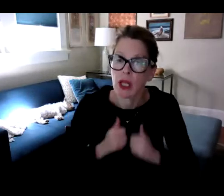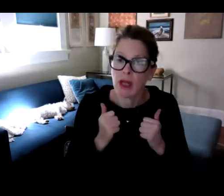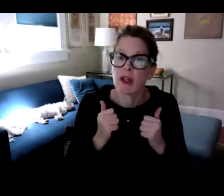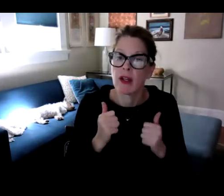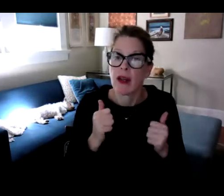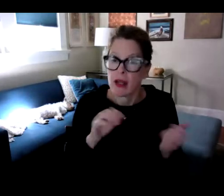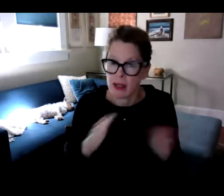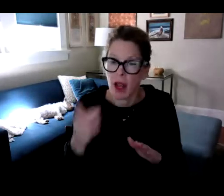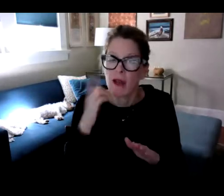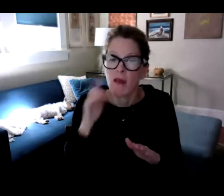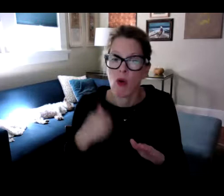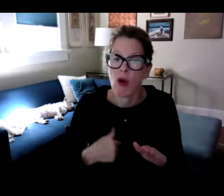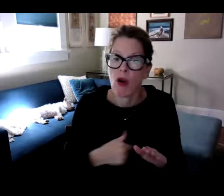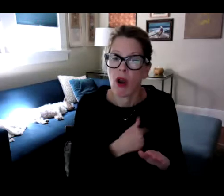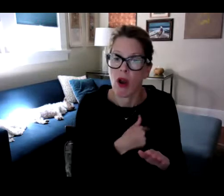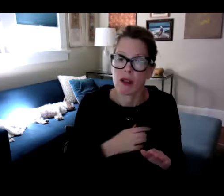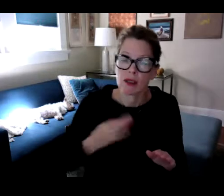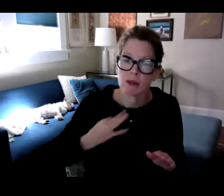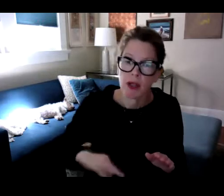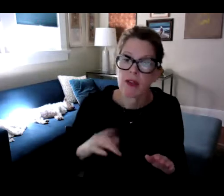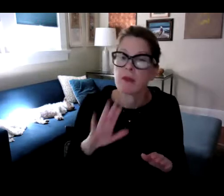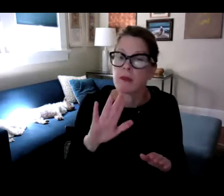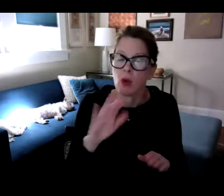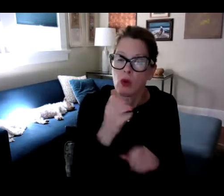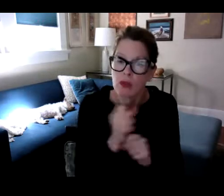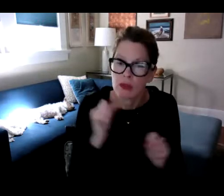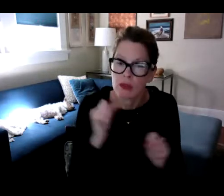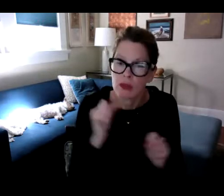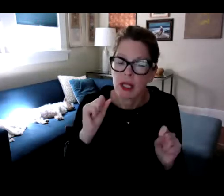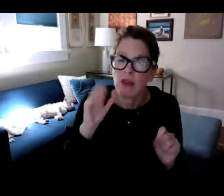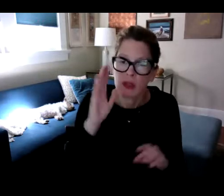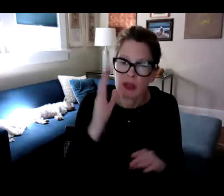our Savior, Jesus Christ. Amen.